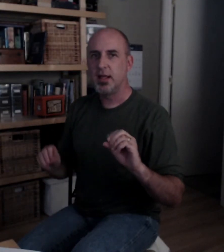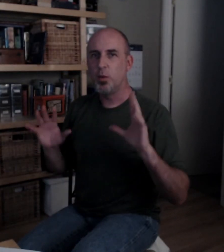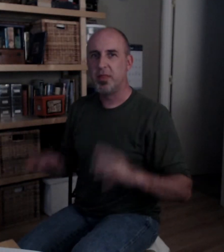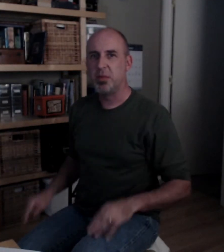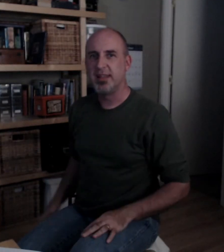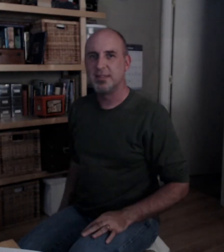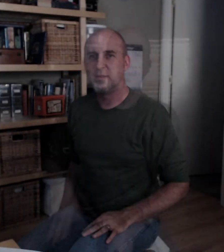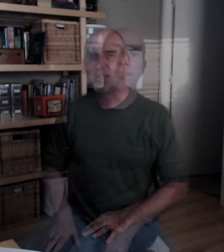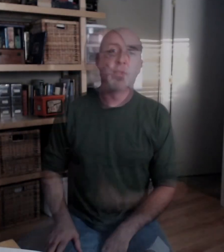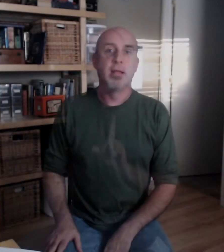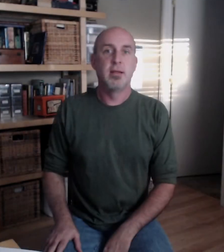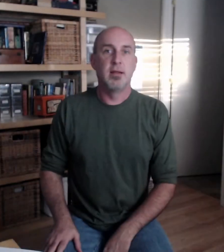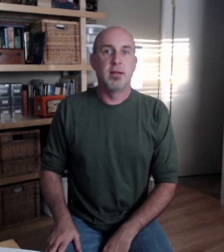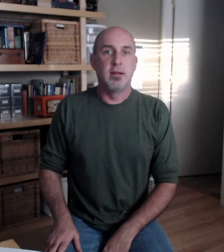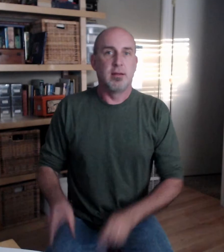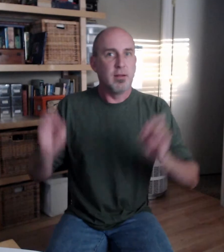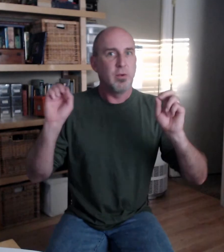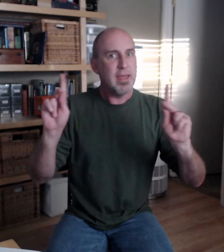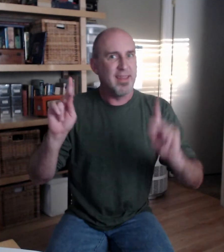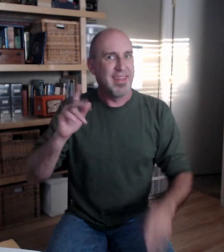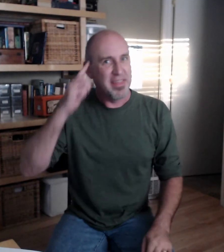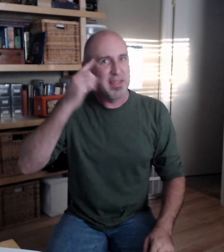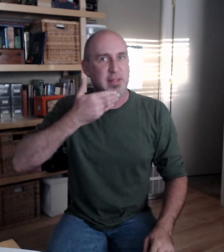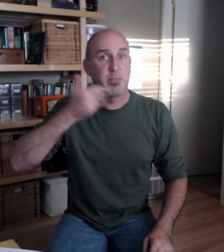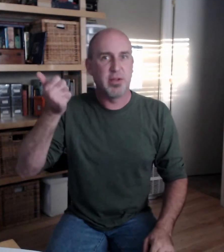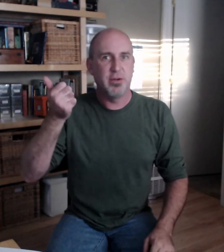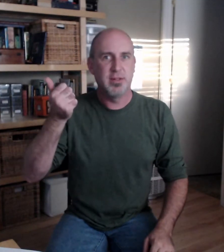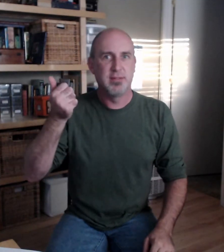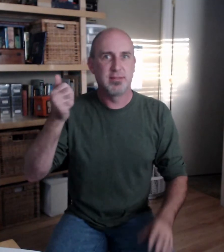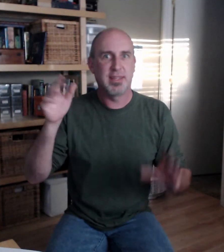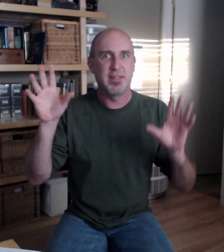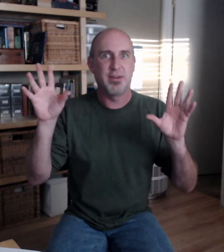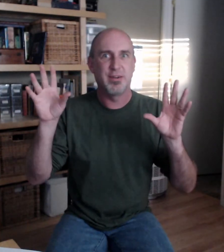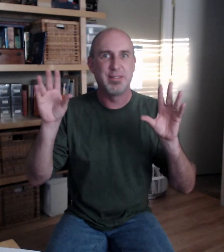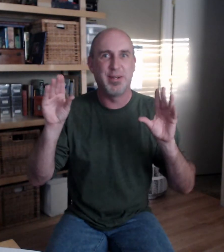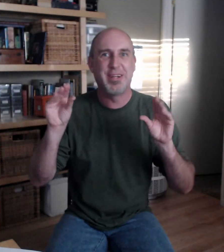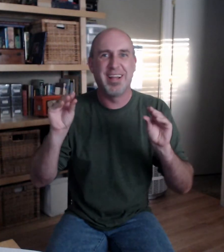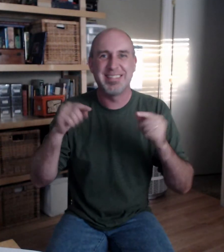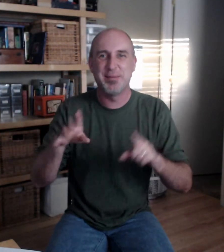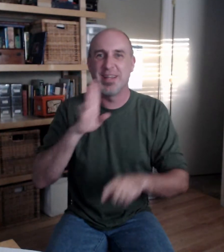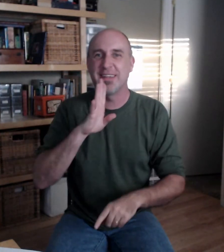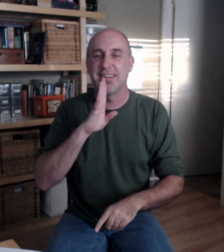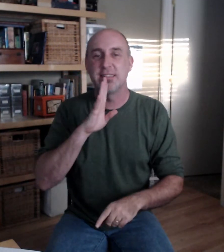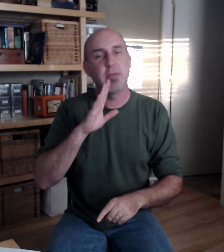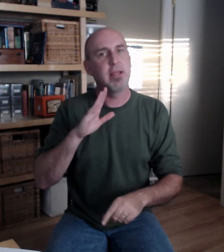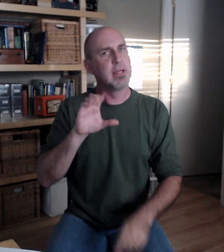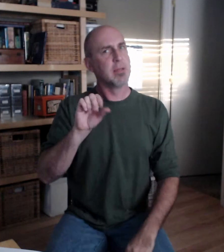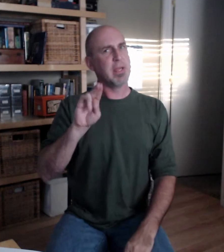open the blinds a little bit. Okay, I think that's better. It's getting darker and darker as I'm talking. It's my cue